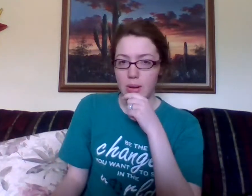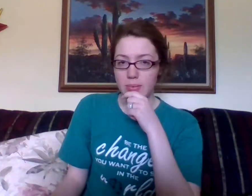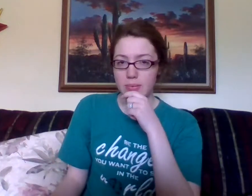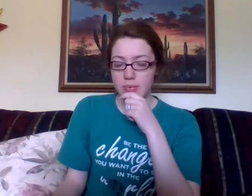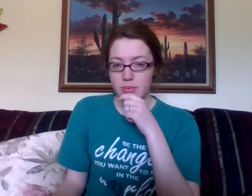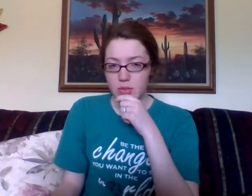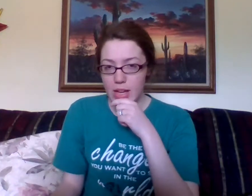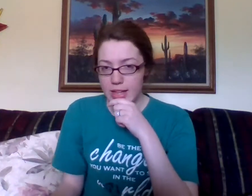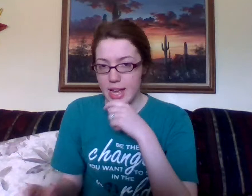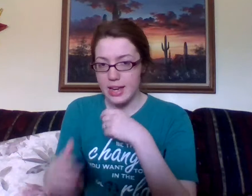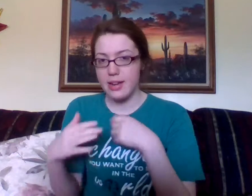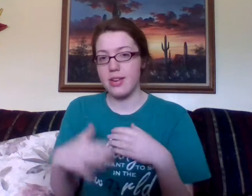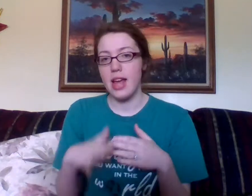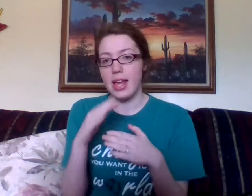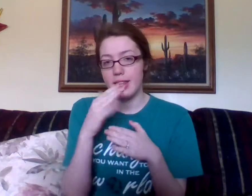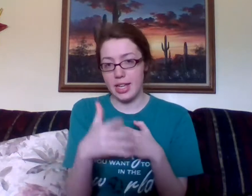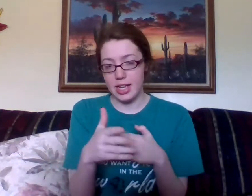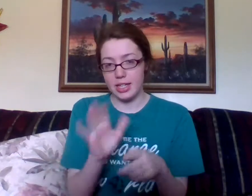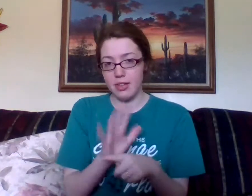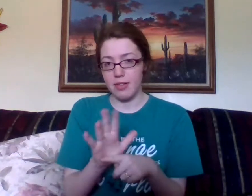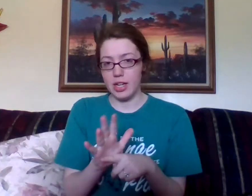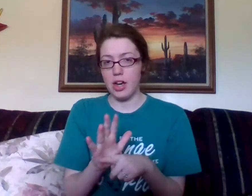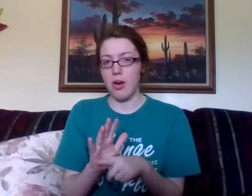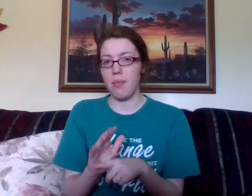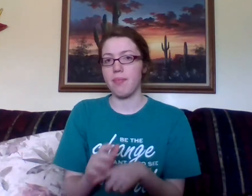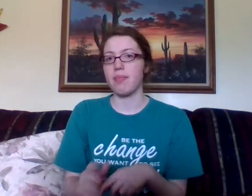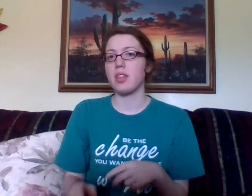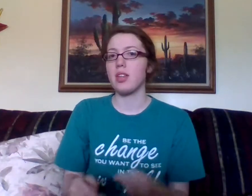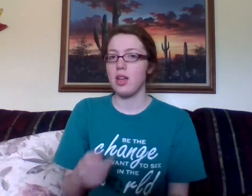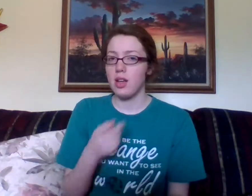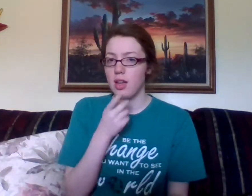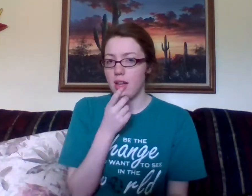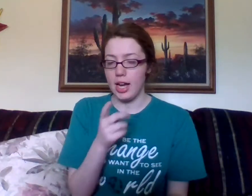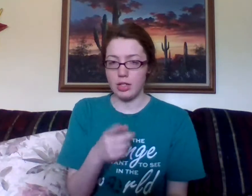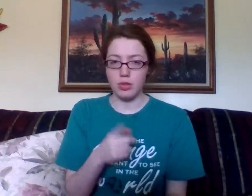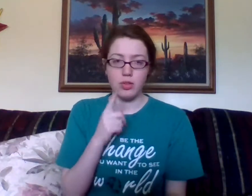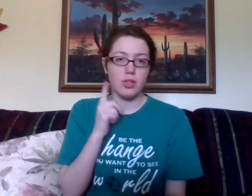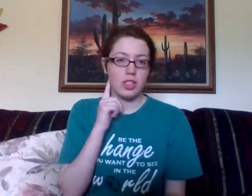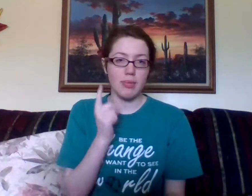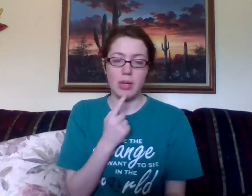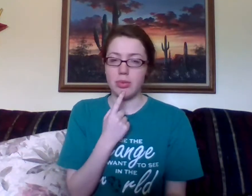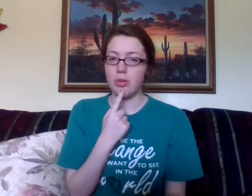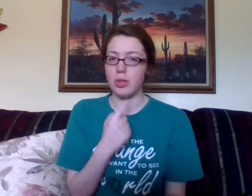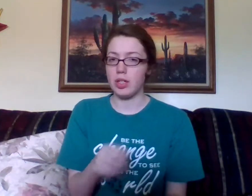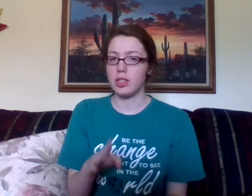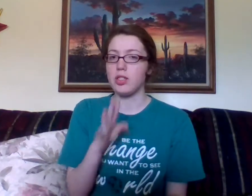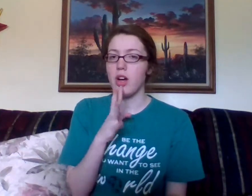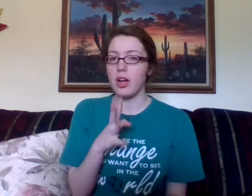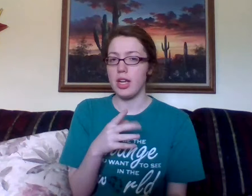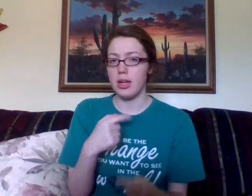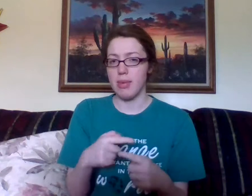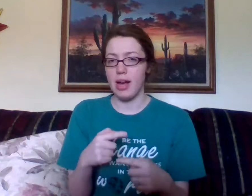Um, and then at the end of the video, actual deaf people were talking